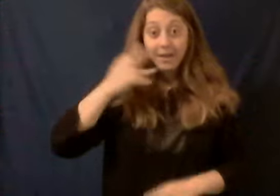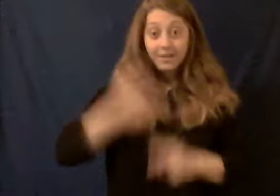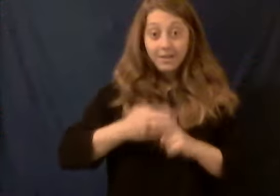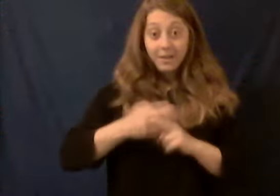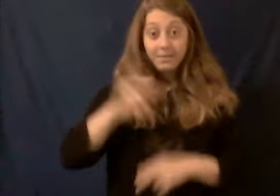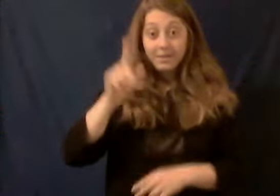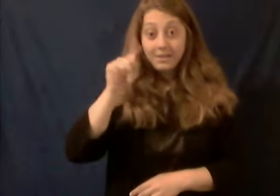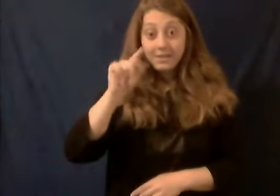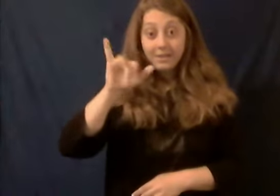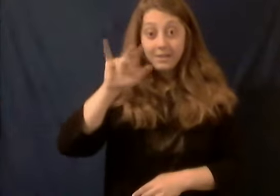Help you with today?